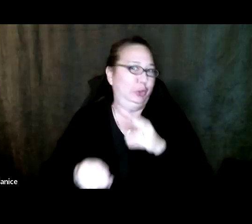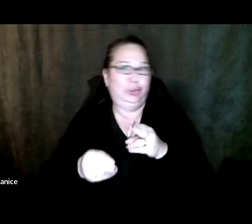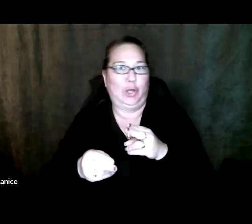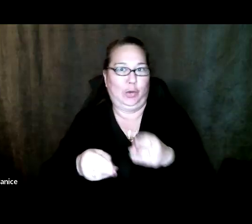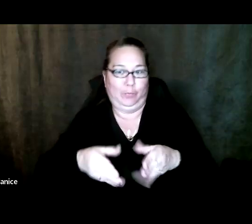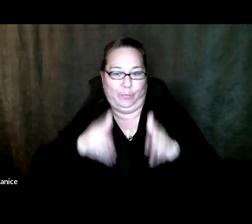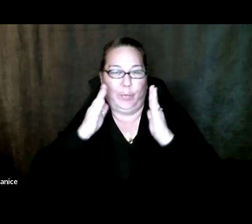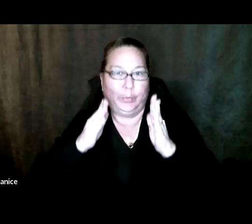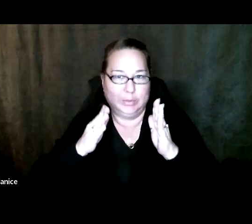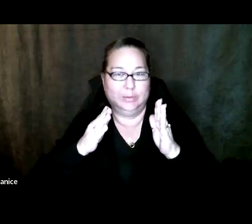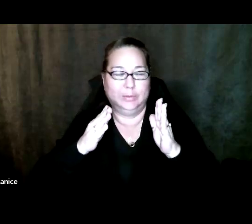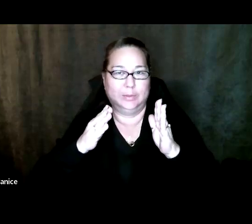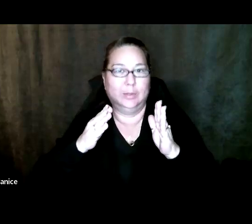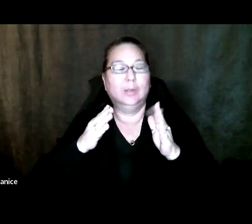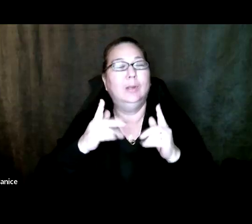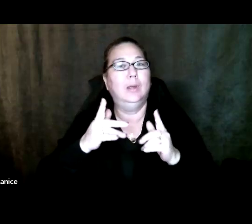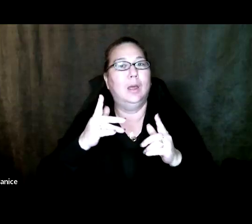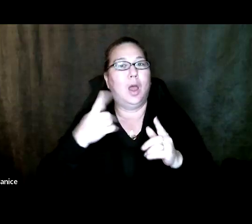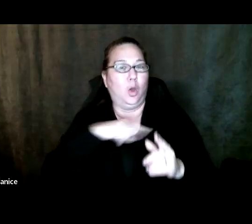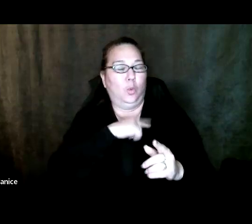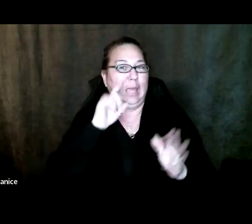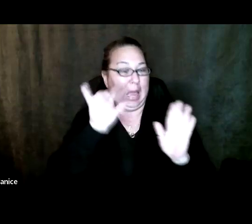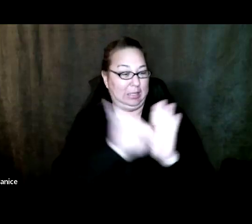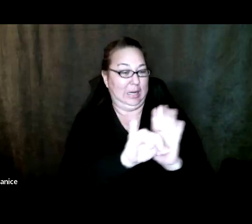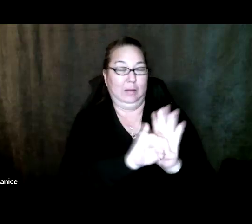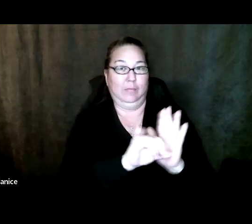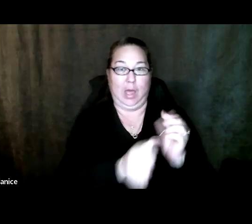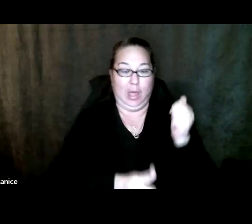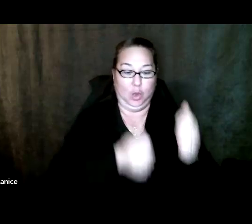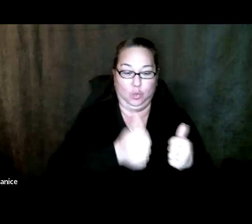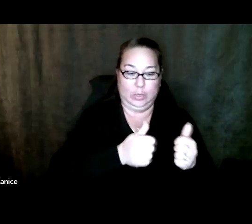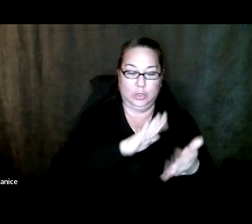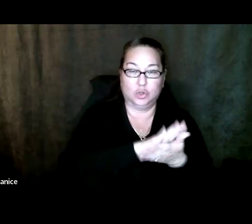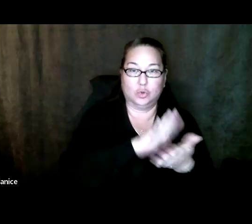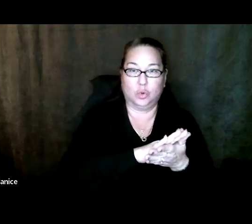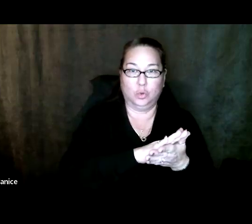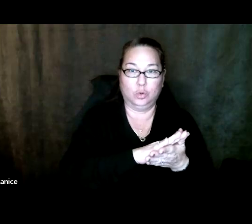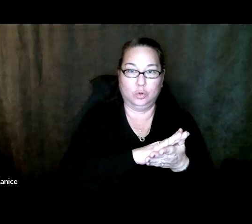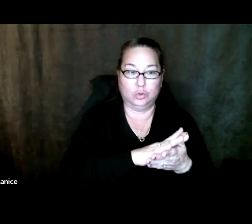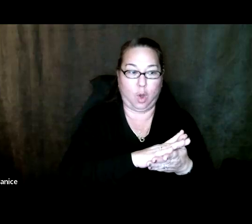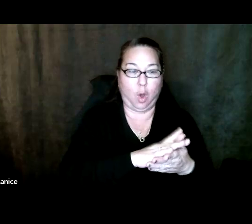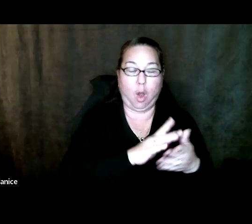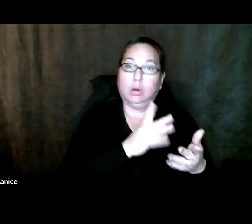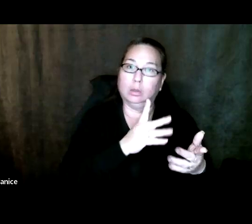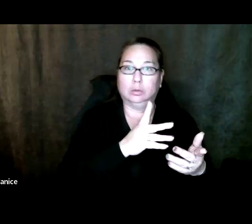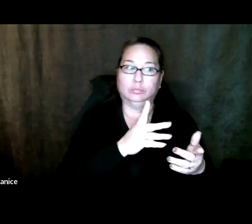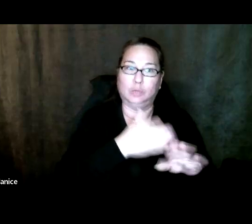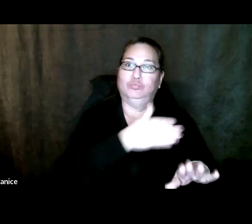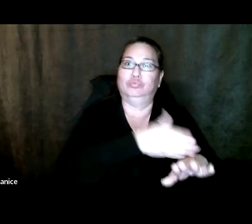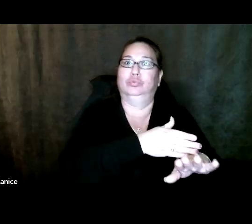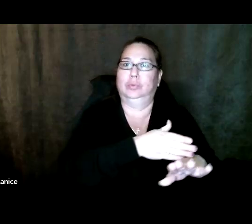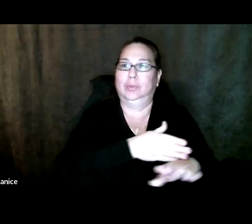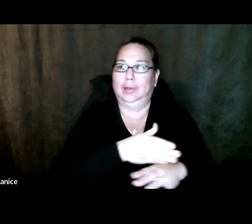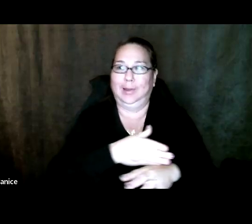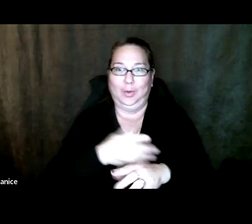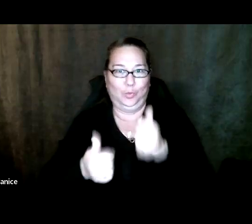are moving and which aren't, and then what stronger supports and interventions can we provide. So I think you're hearing our strategy